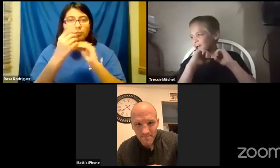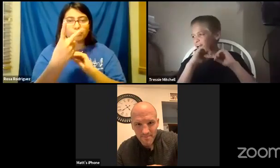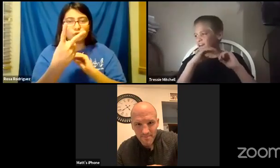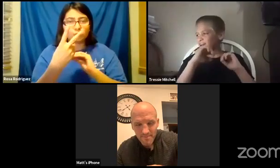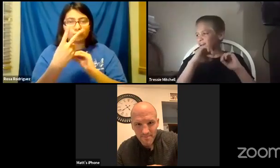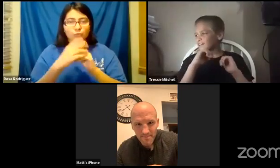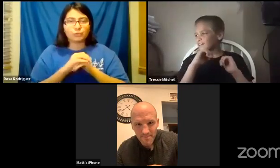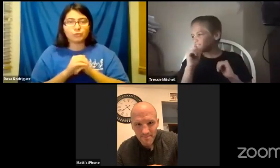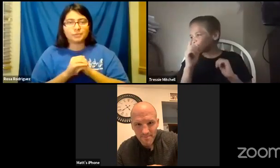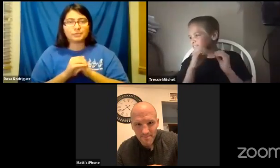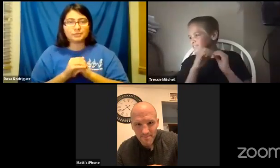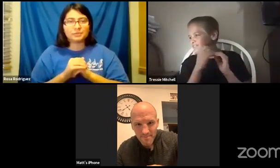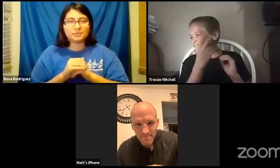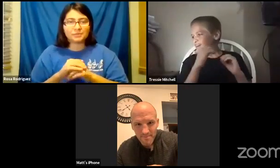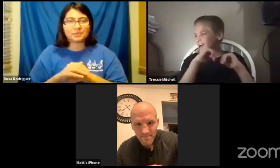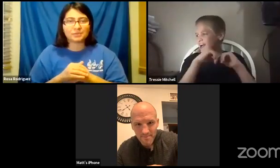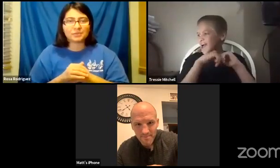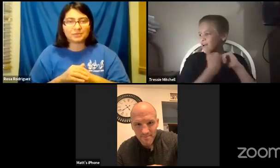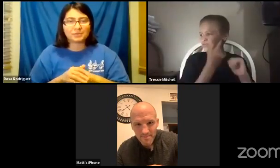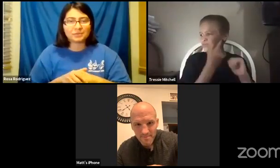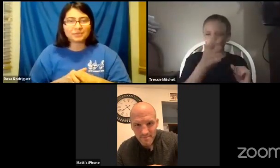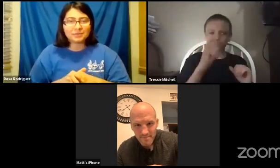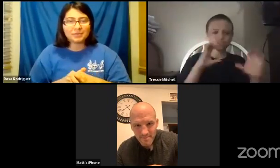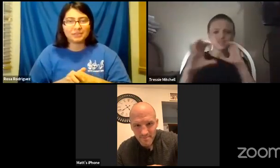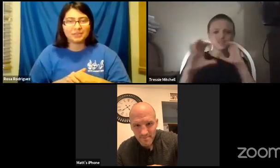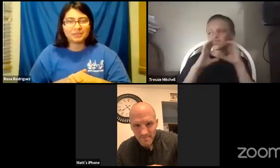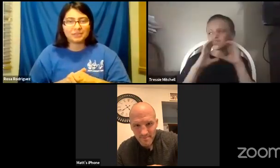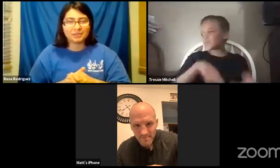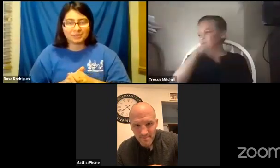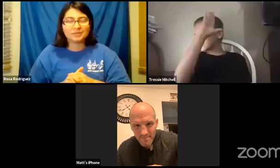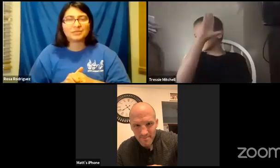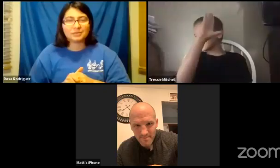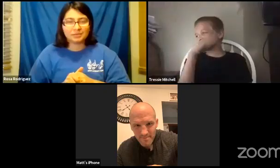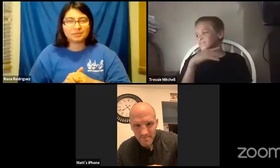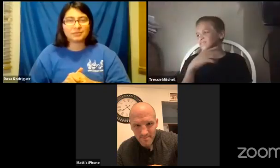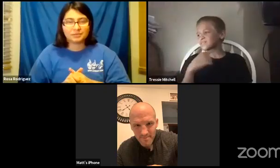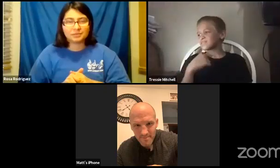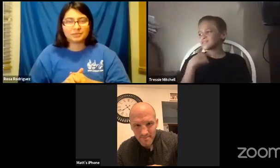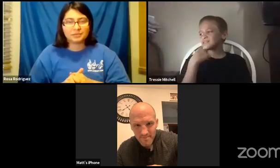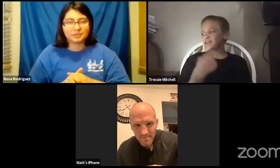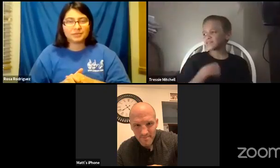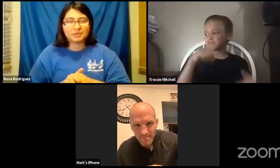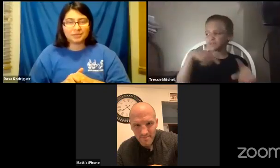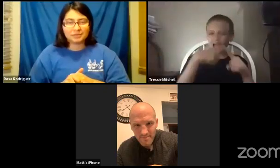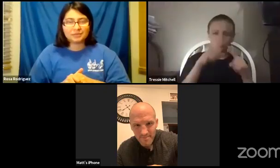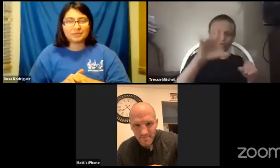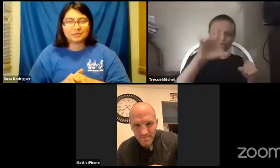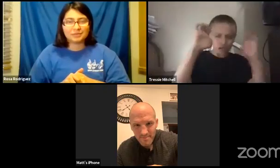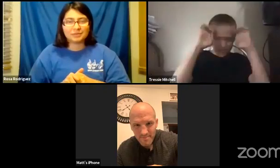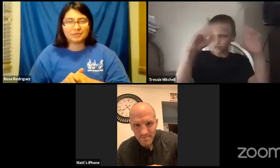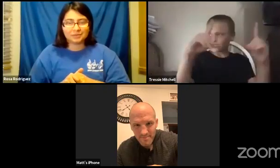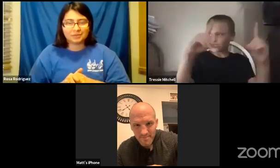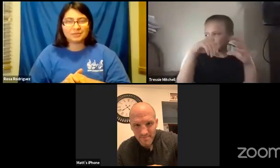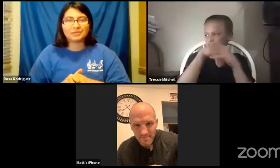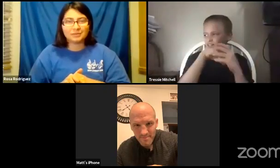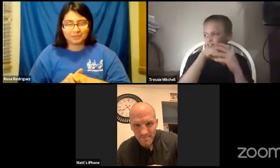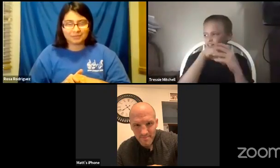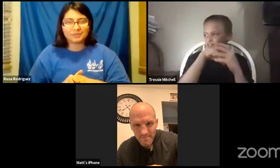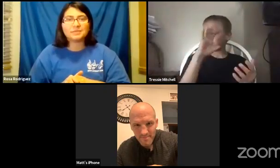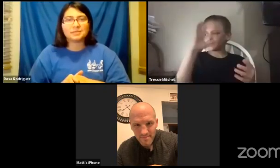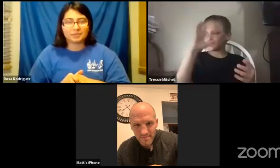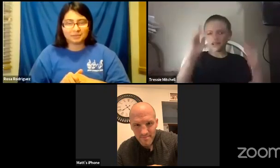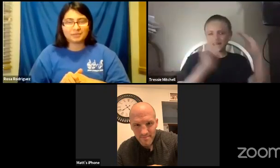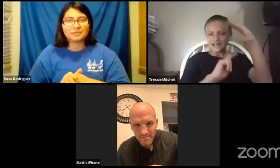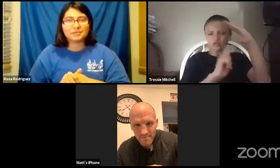Okay, I have another question. Number 2. So then how do